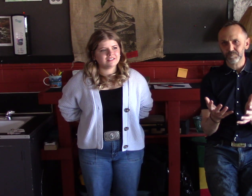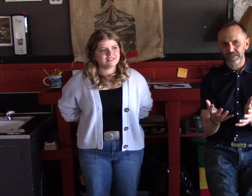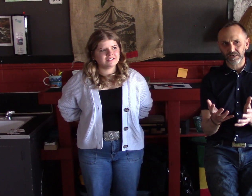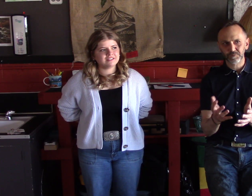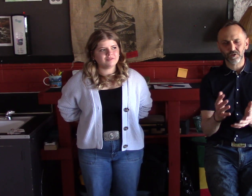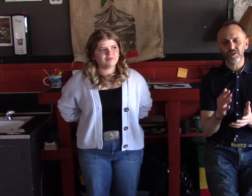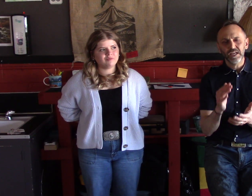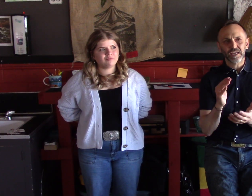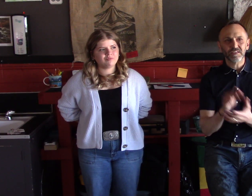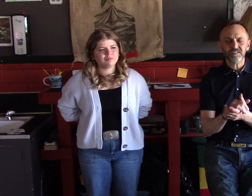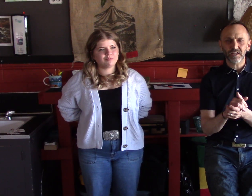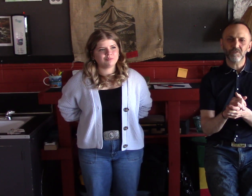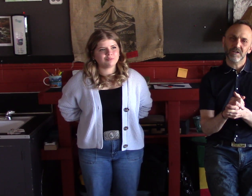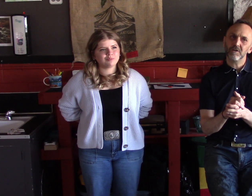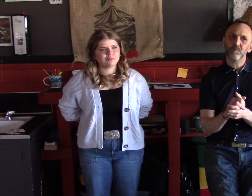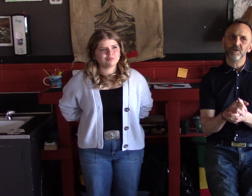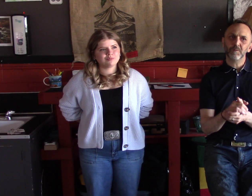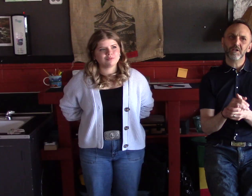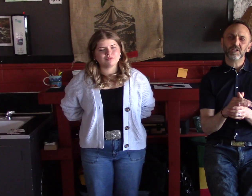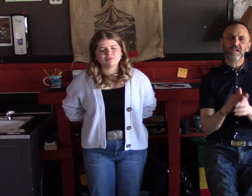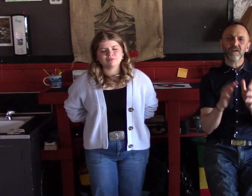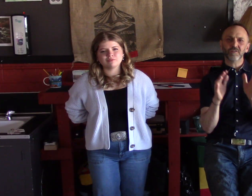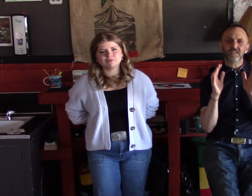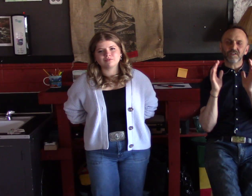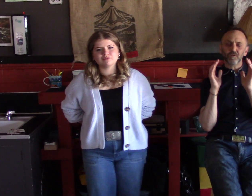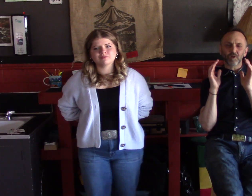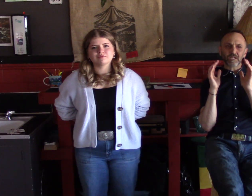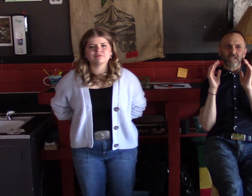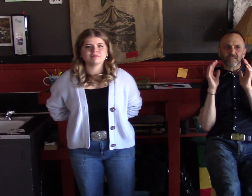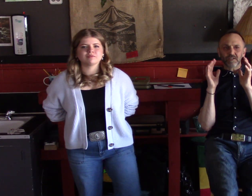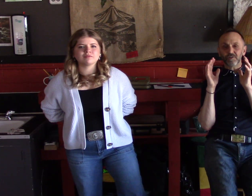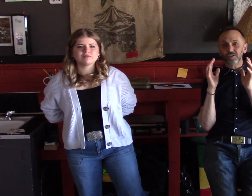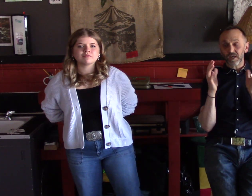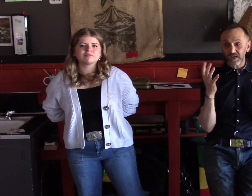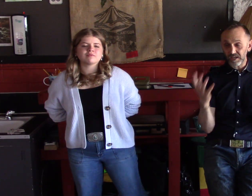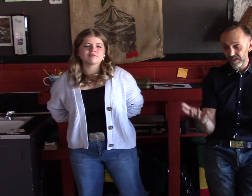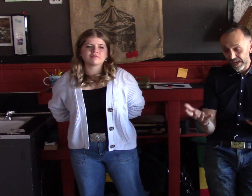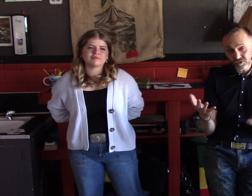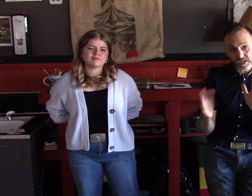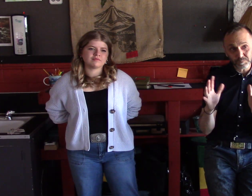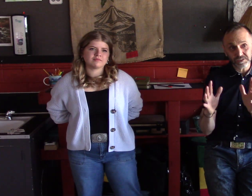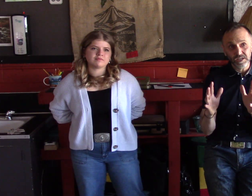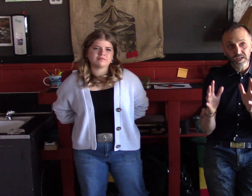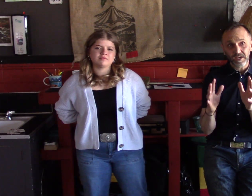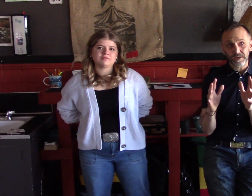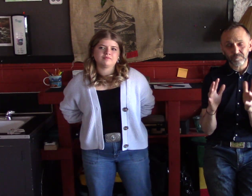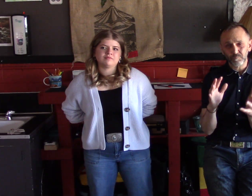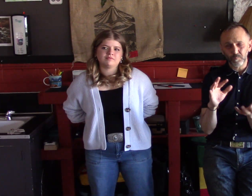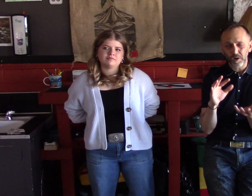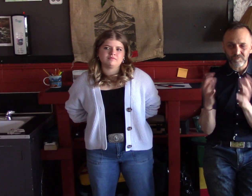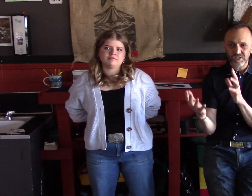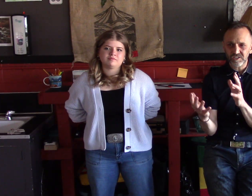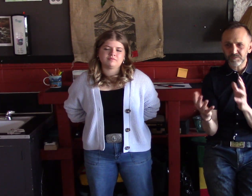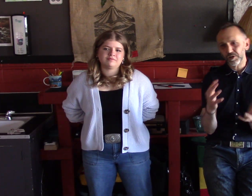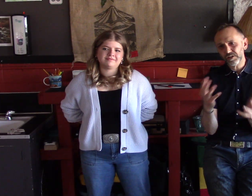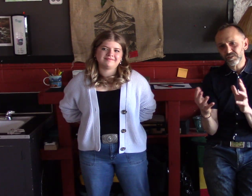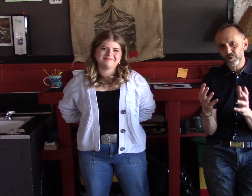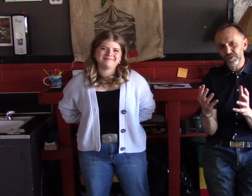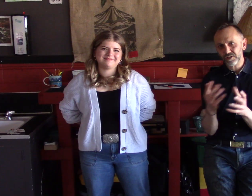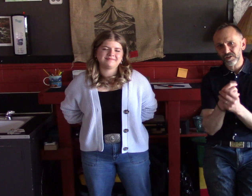making. So in this little video, we're going to be looking at the different hand shapes. One of Gigi's brilliance when we started doing